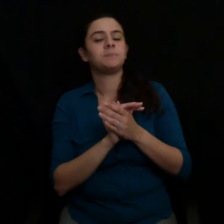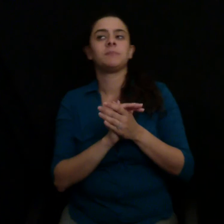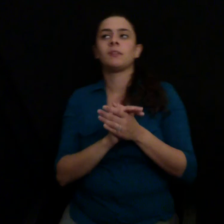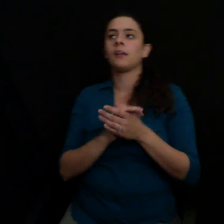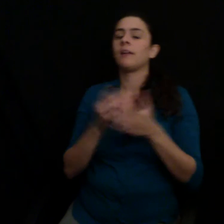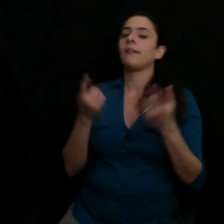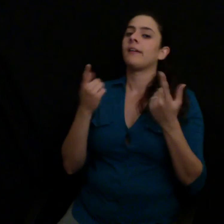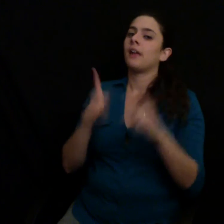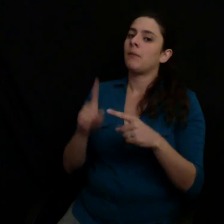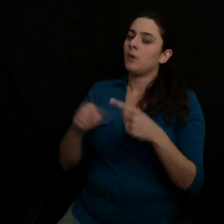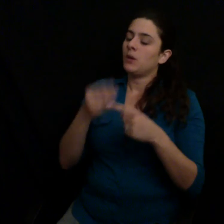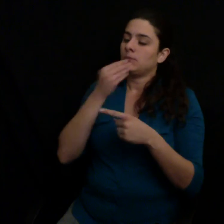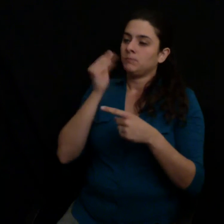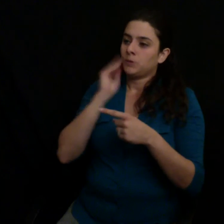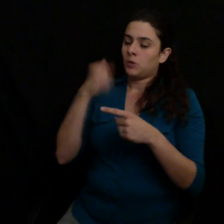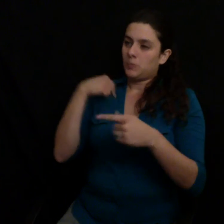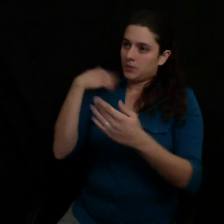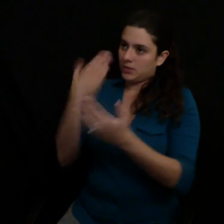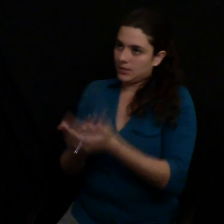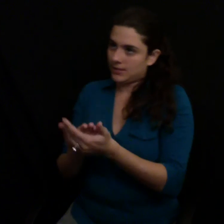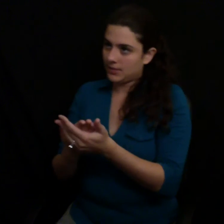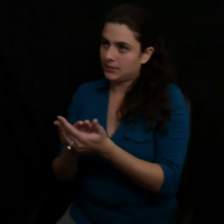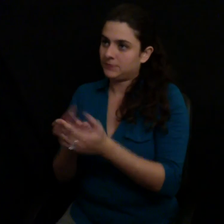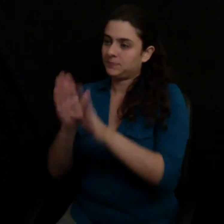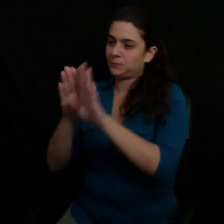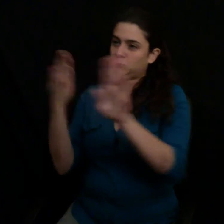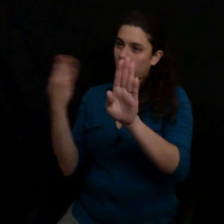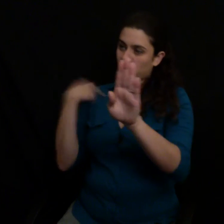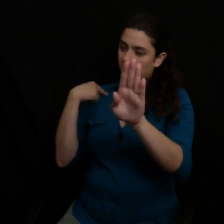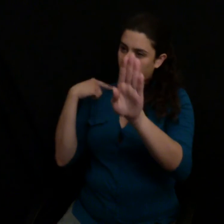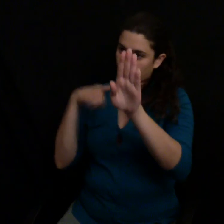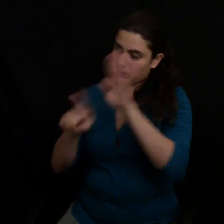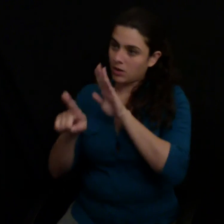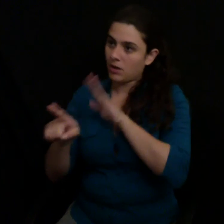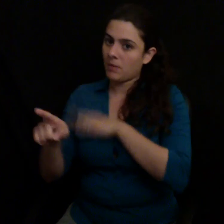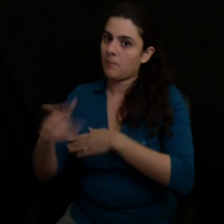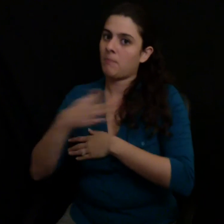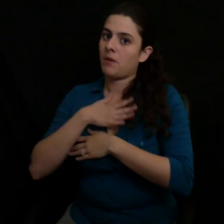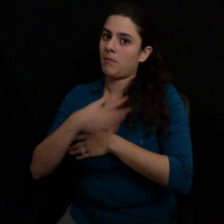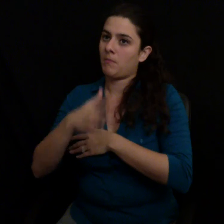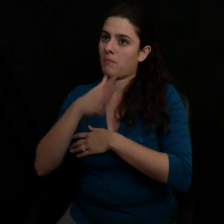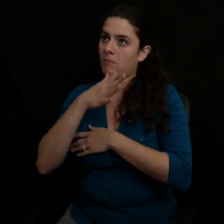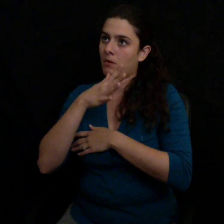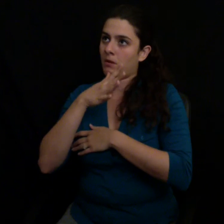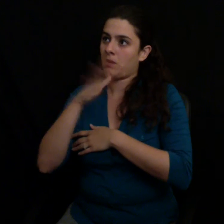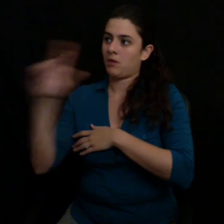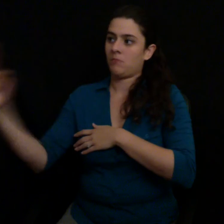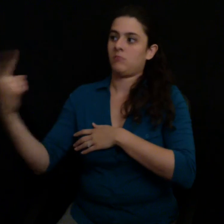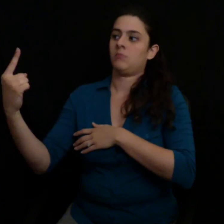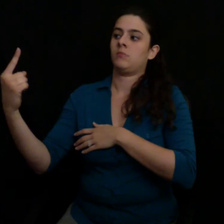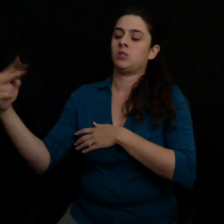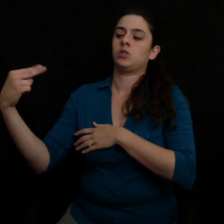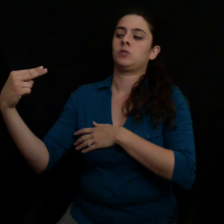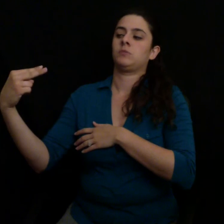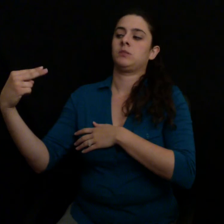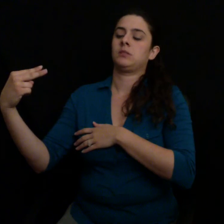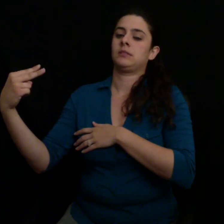as soon as I walked in through the door, my mom had saw me, but she didn't say anything. She didn't talk to me. She just